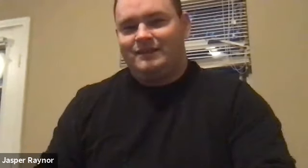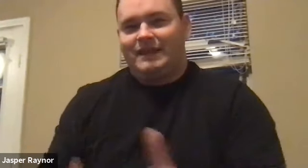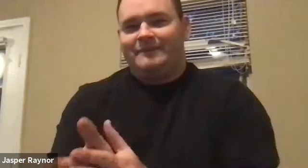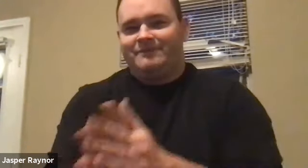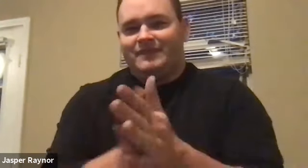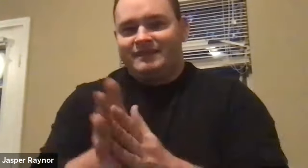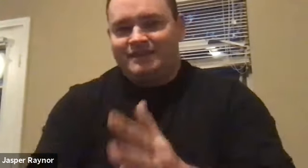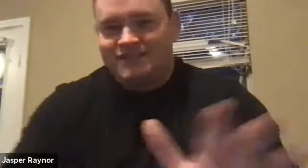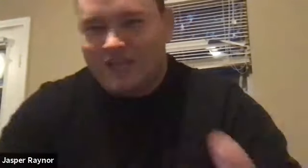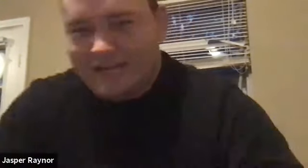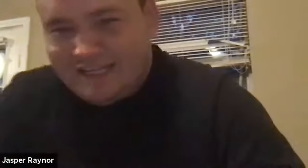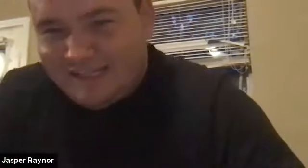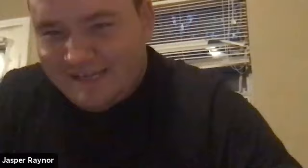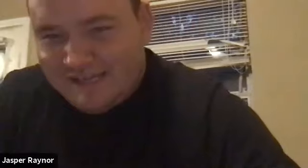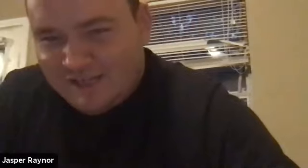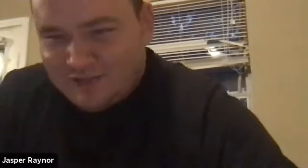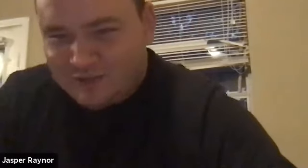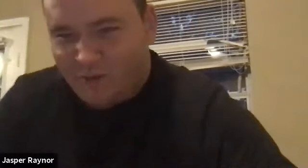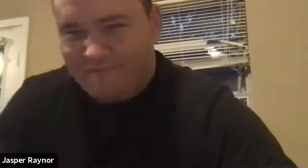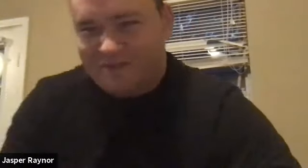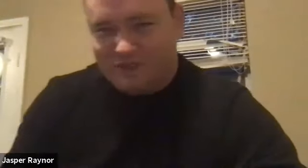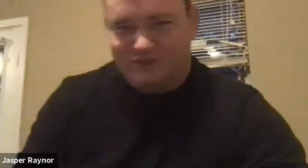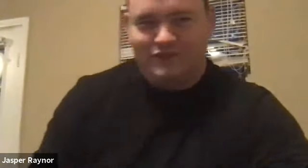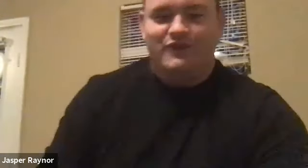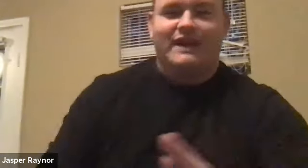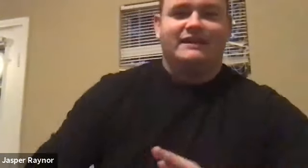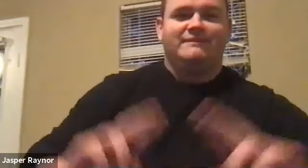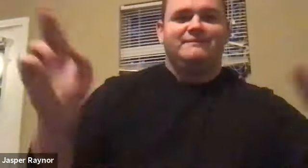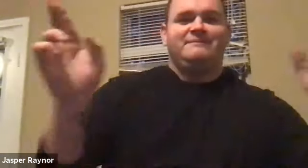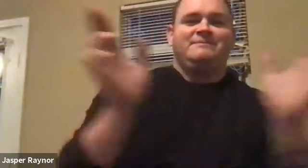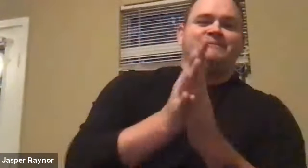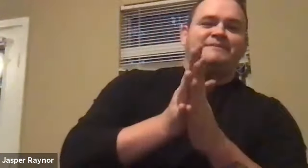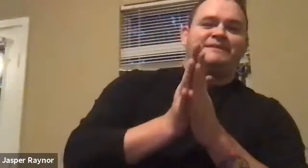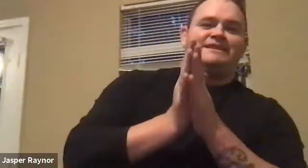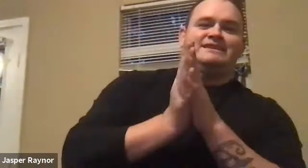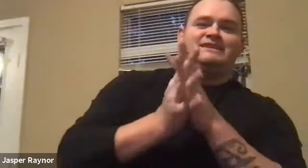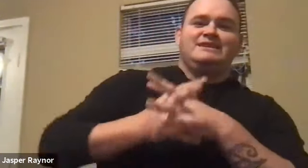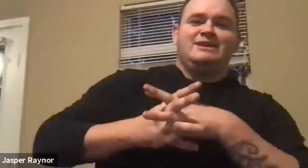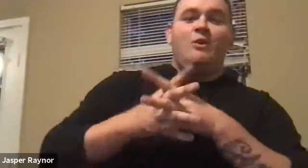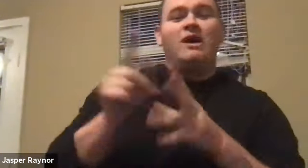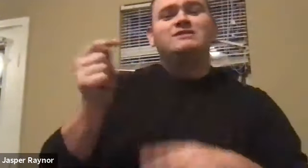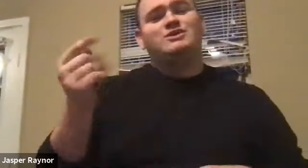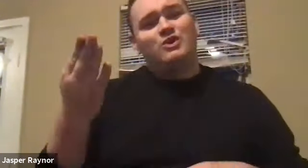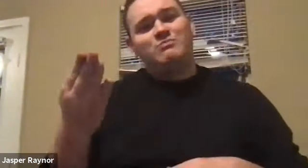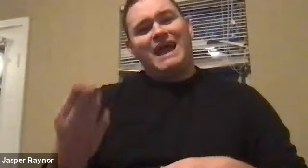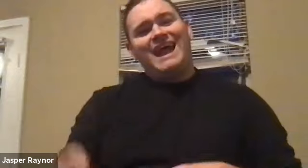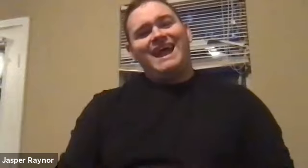Okay. You're fine. Shannon, you are first. Are you ready? She said no.